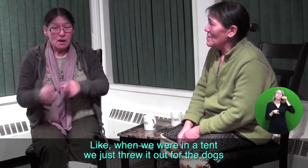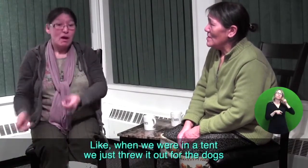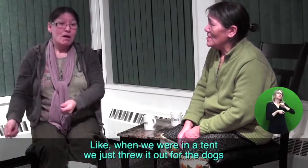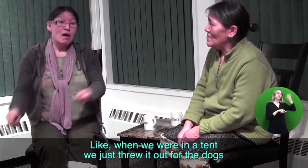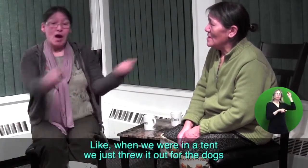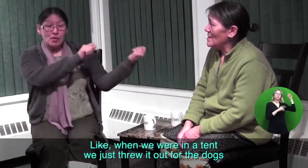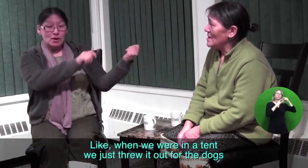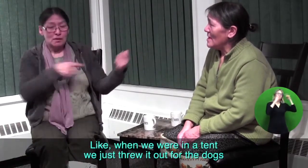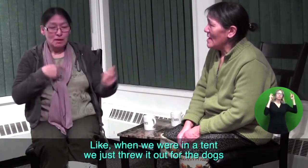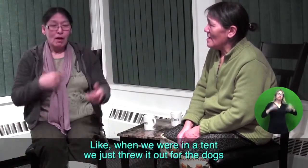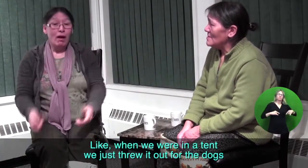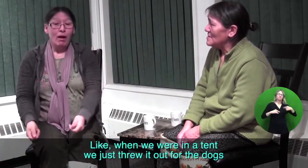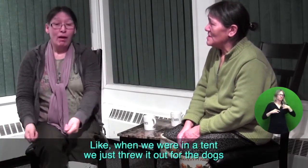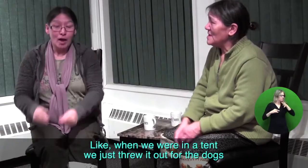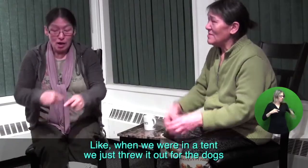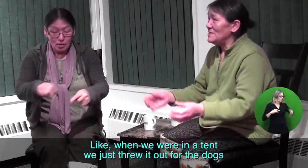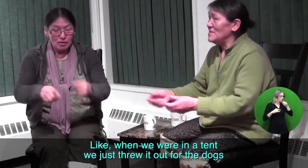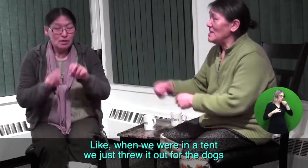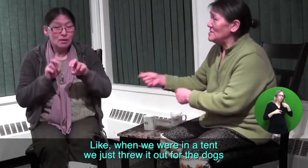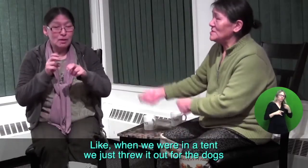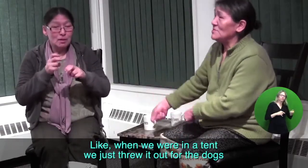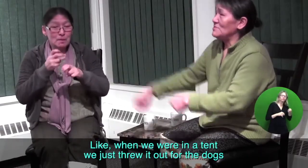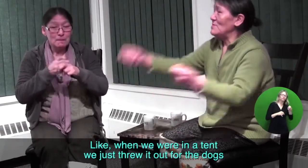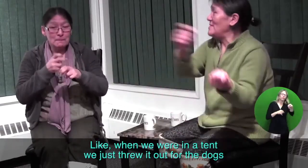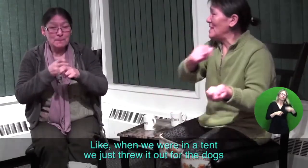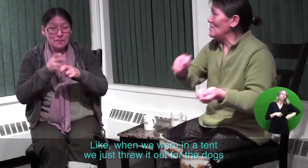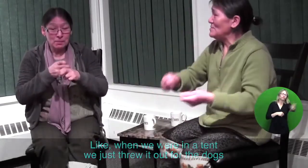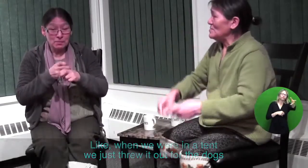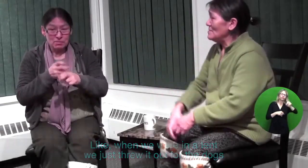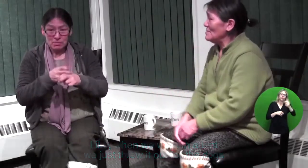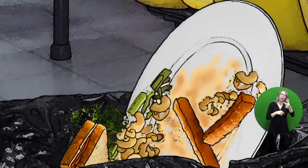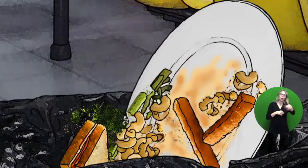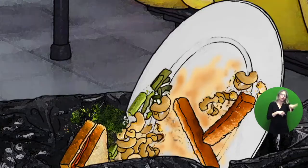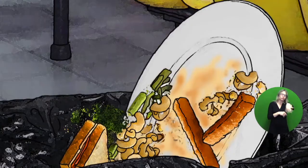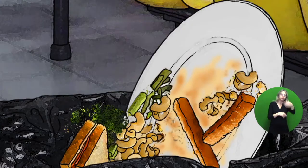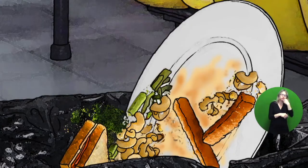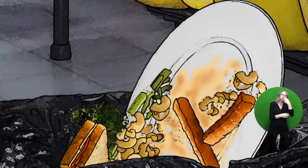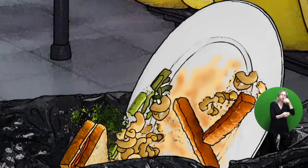like, when they were in a tent, they just throw it out.